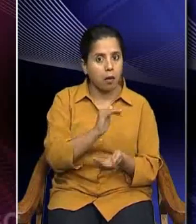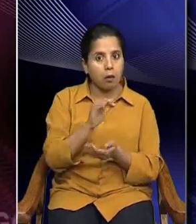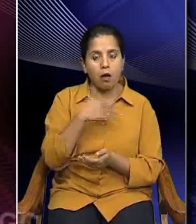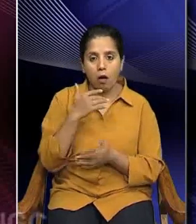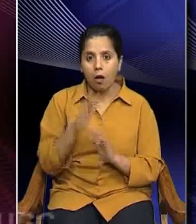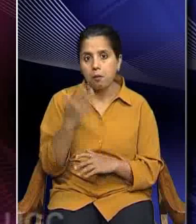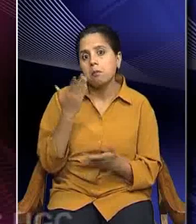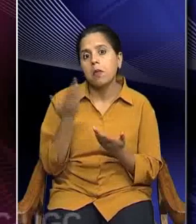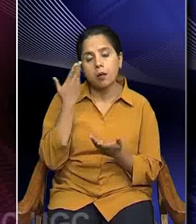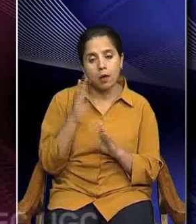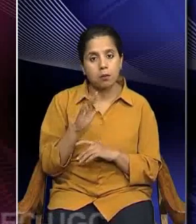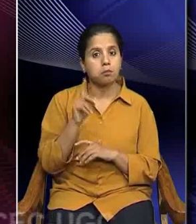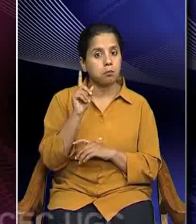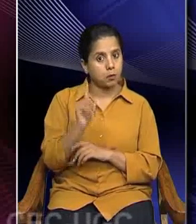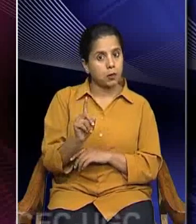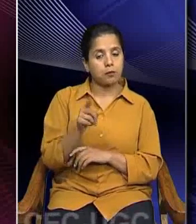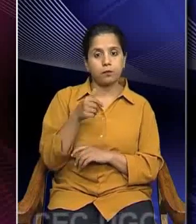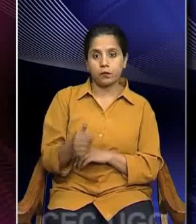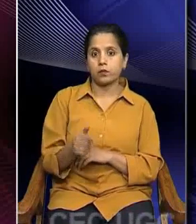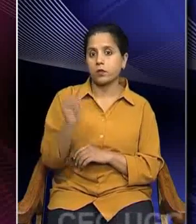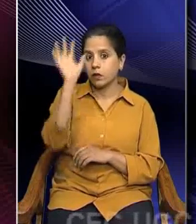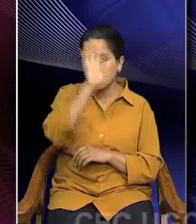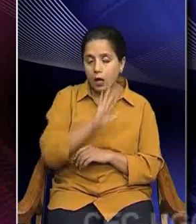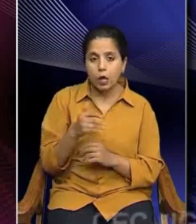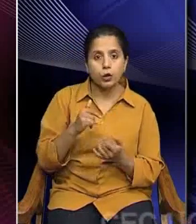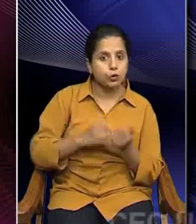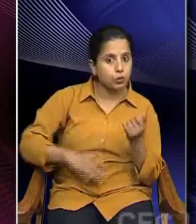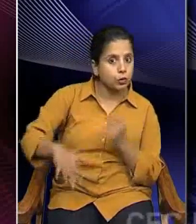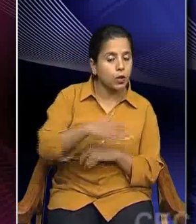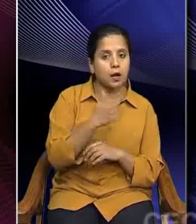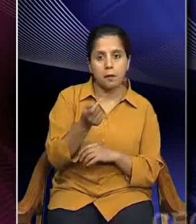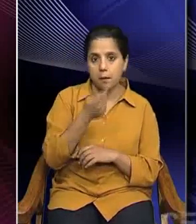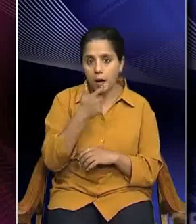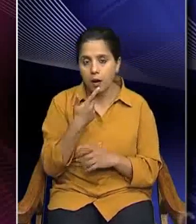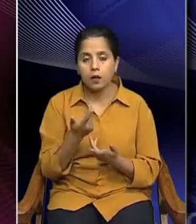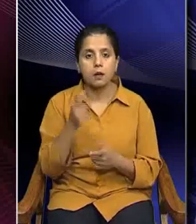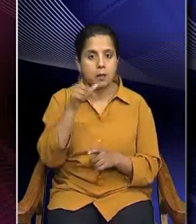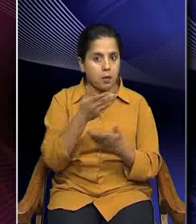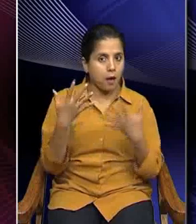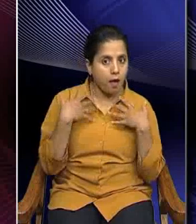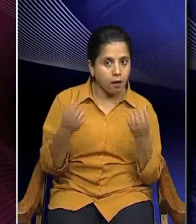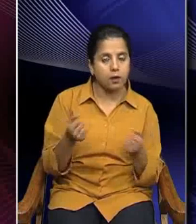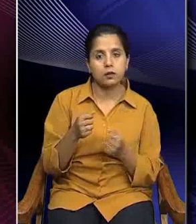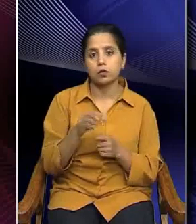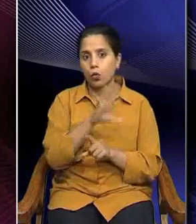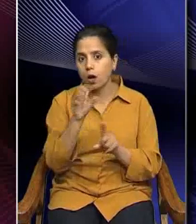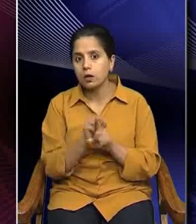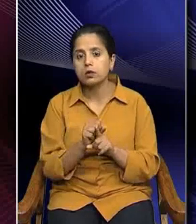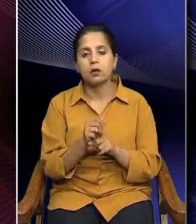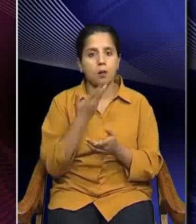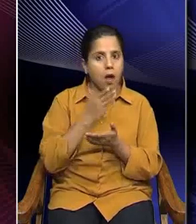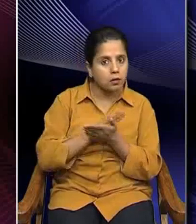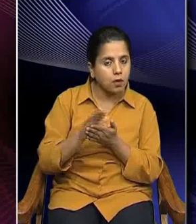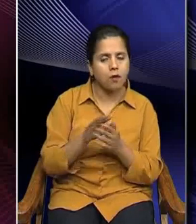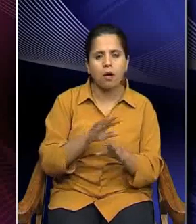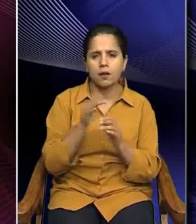But as the nation, society, medicine, agriculture, public health, general water sanitation, all